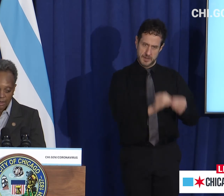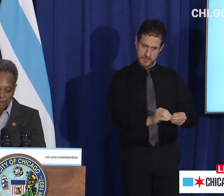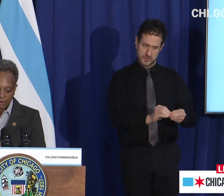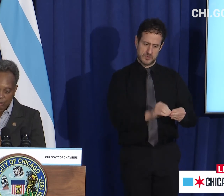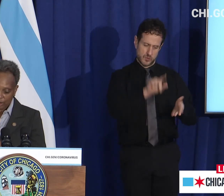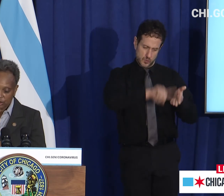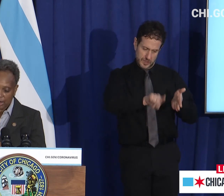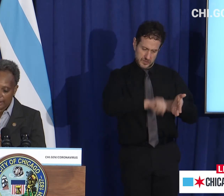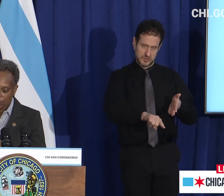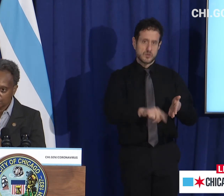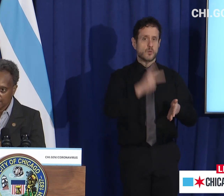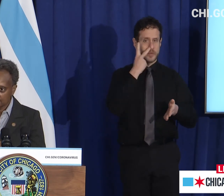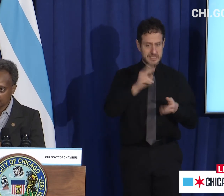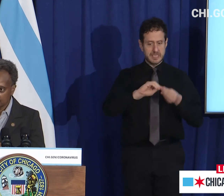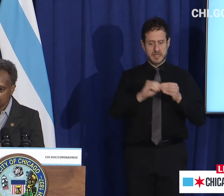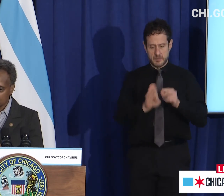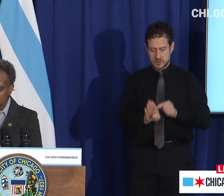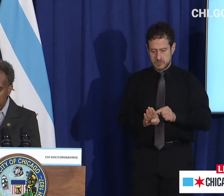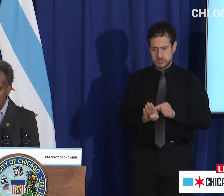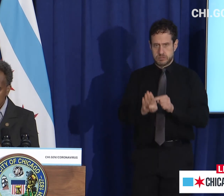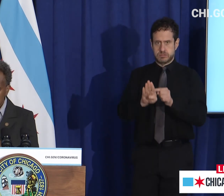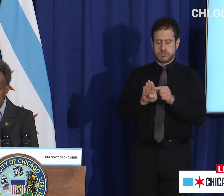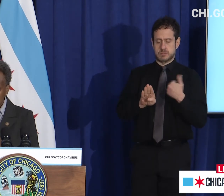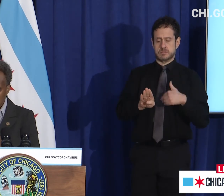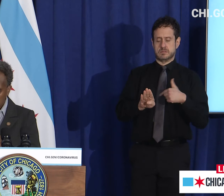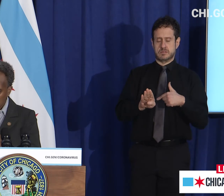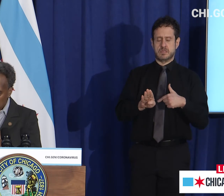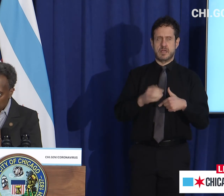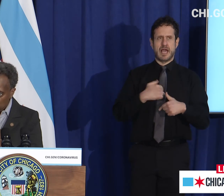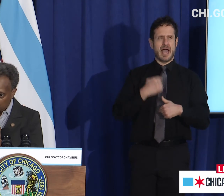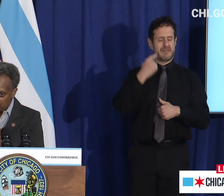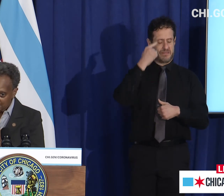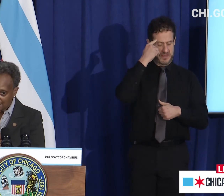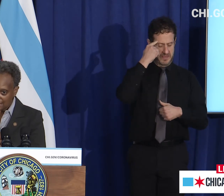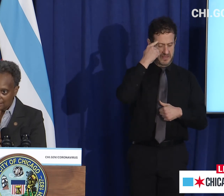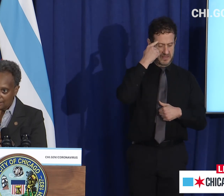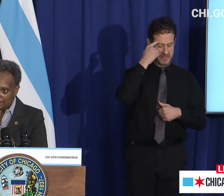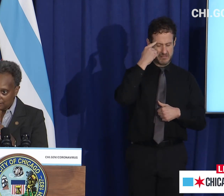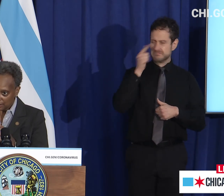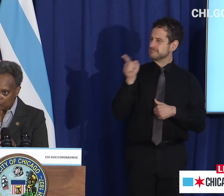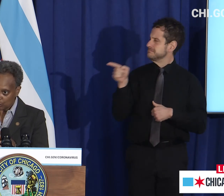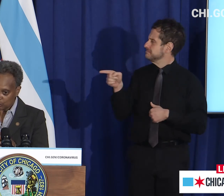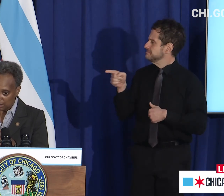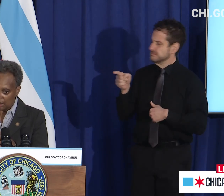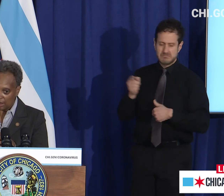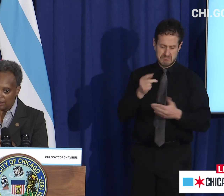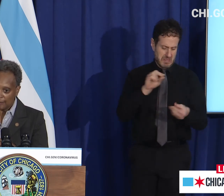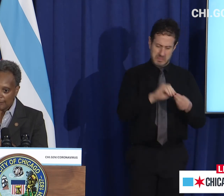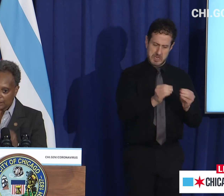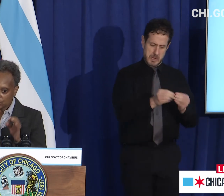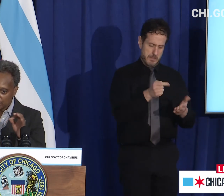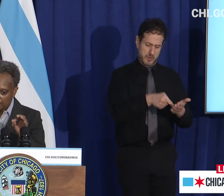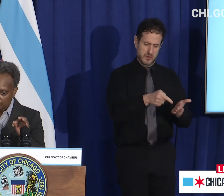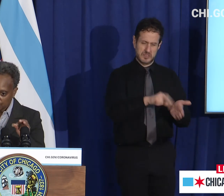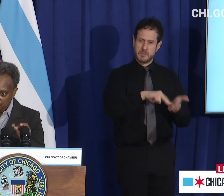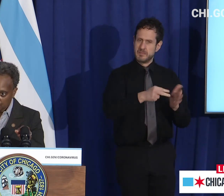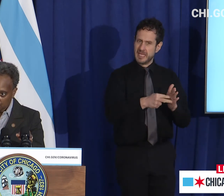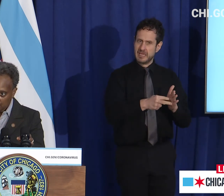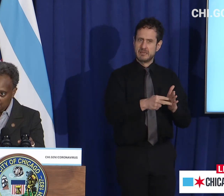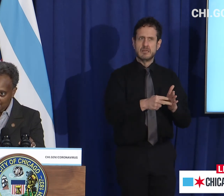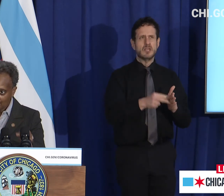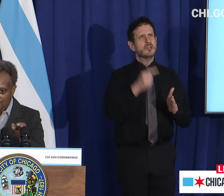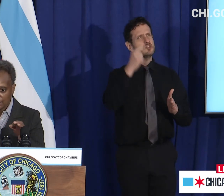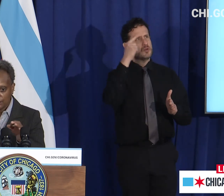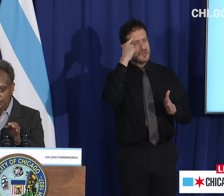uptick. The question I always ask is, what are you seeing in the numbers? Meaning, is there any